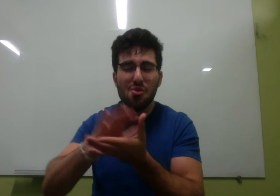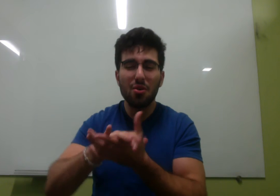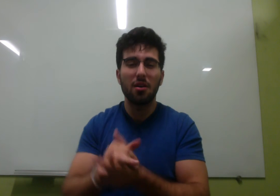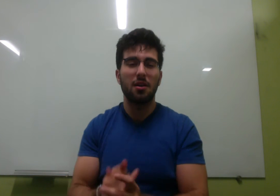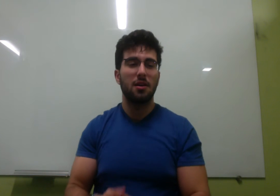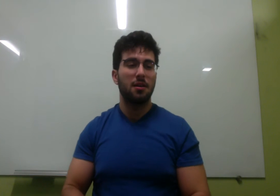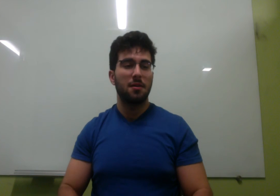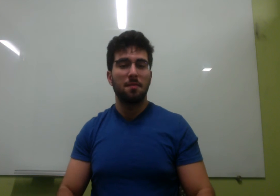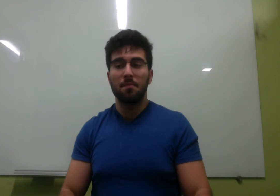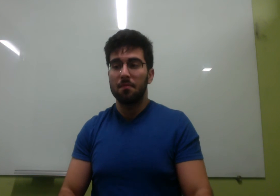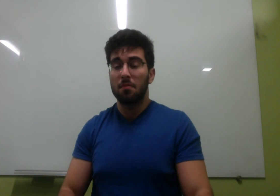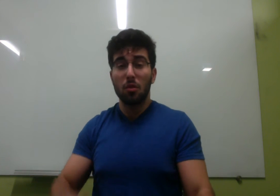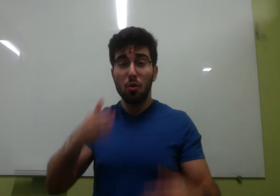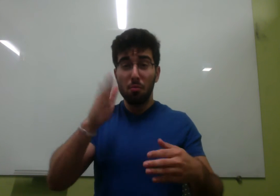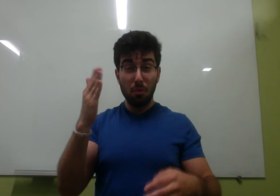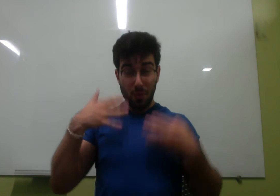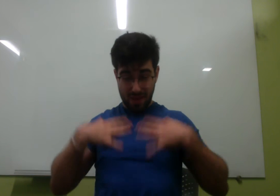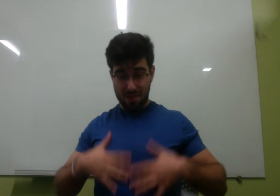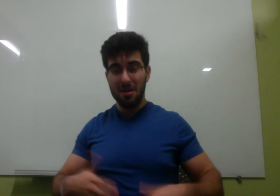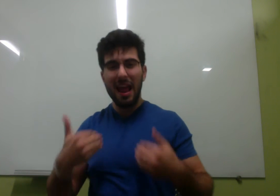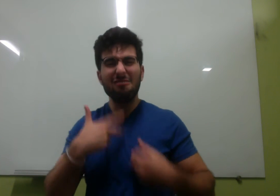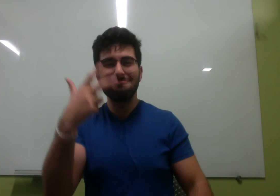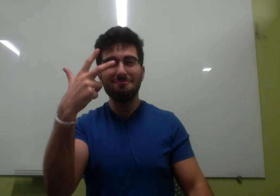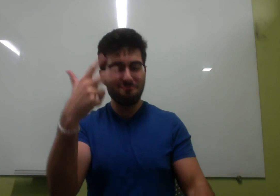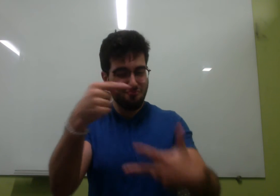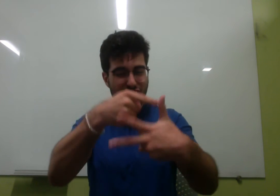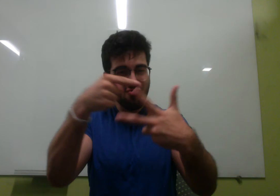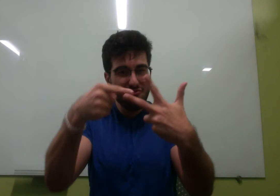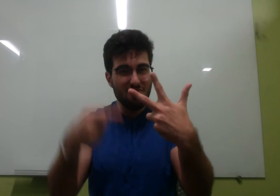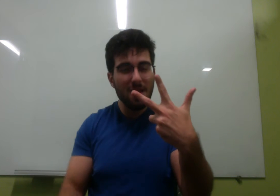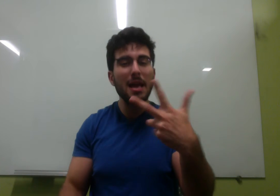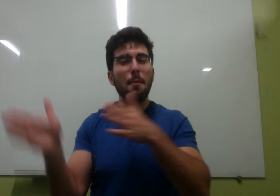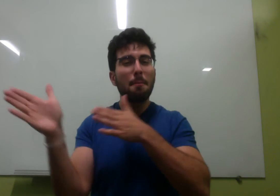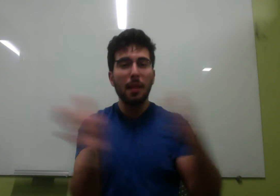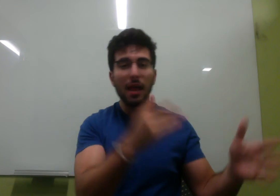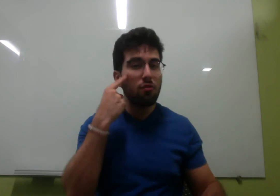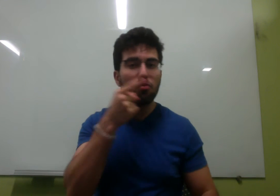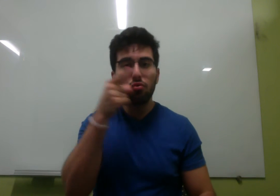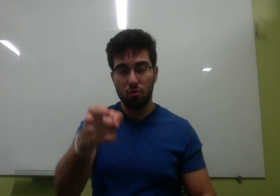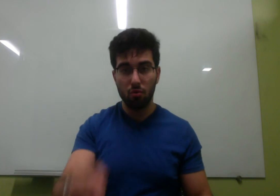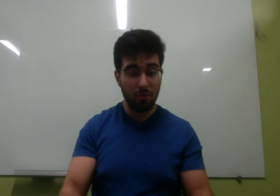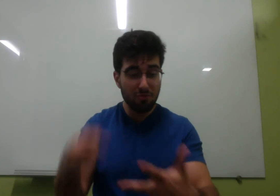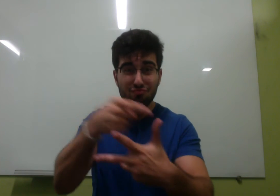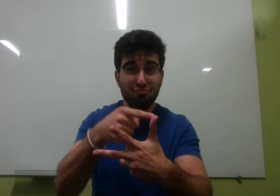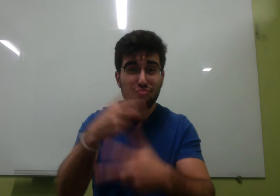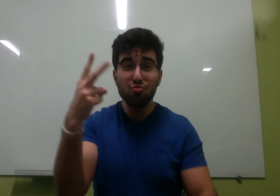offers 3 plans. They've got the 2-person meal plan, the family meal plan, and they offer a wine plan. 6 bottles of wine from